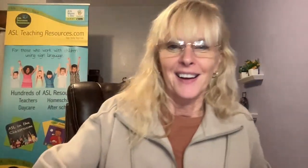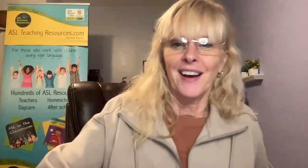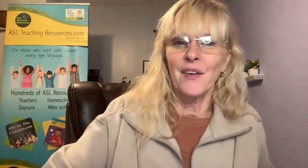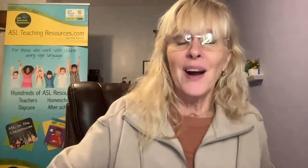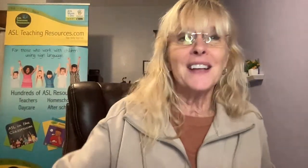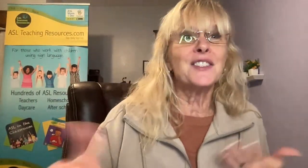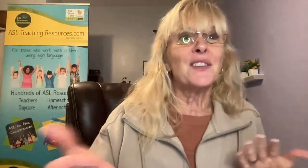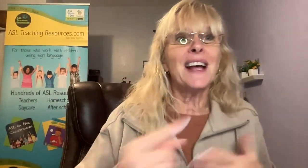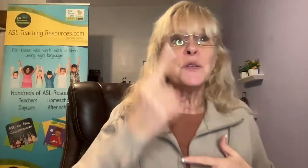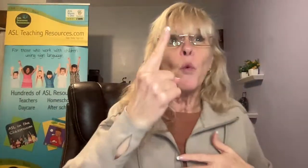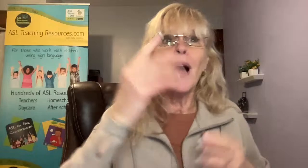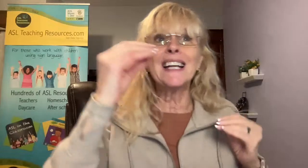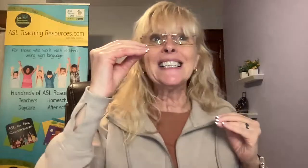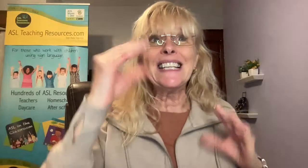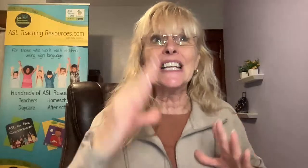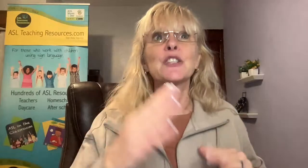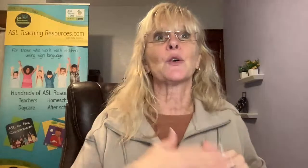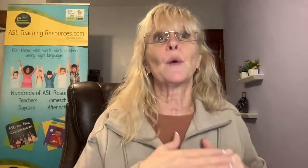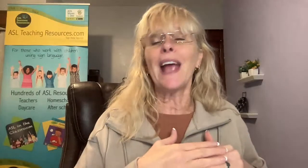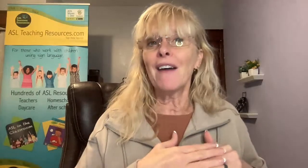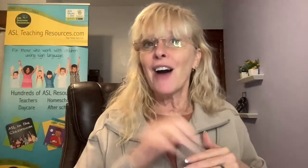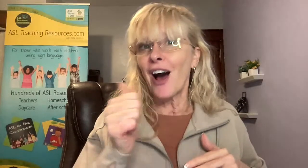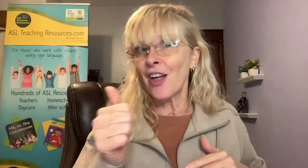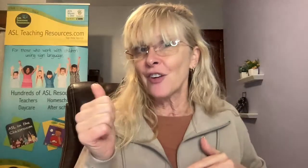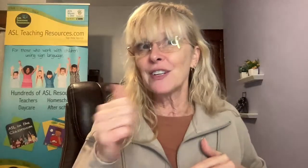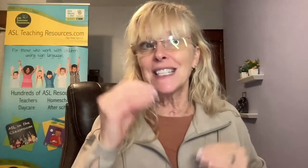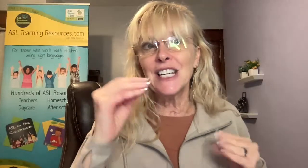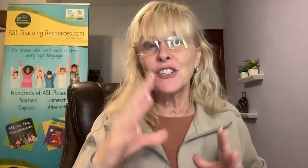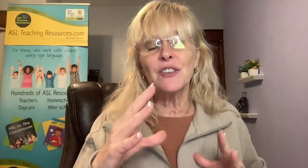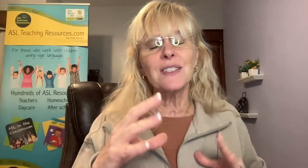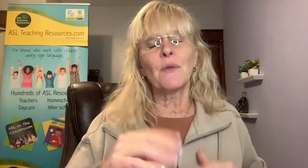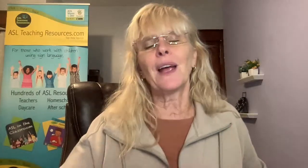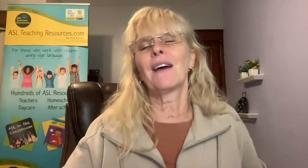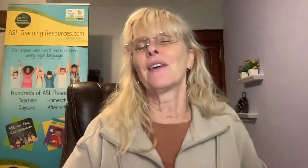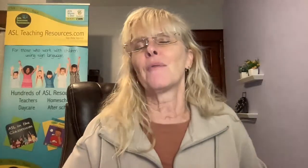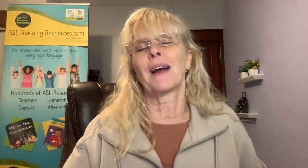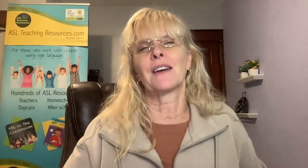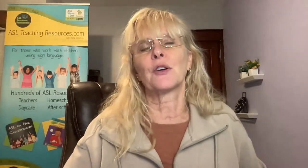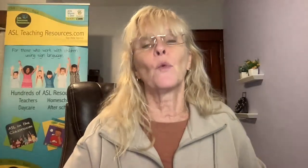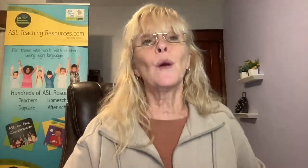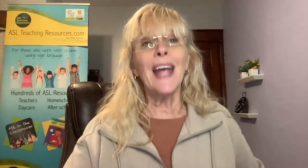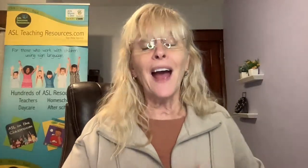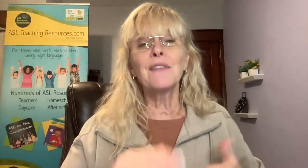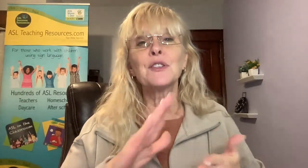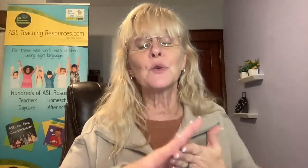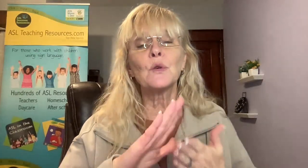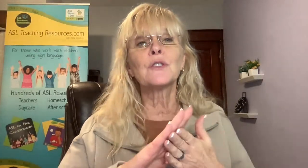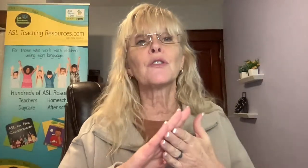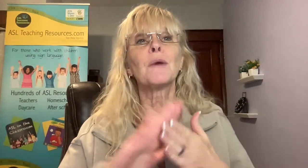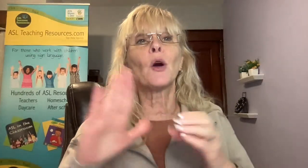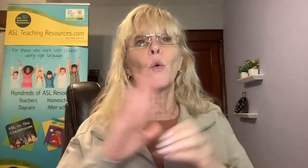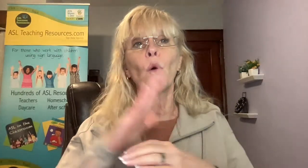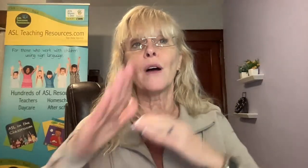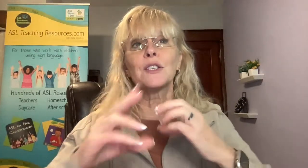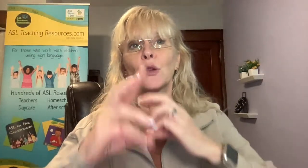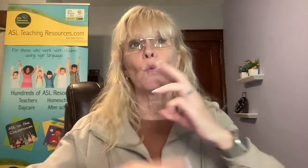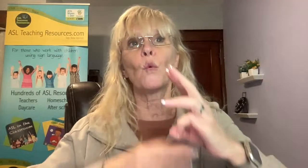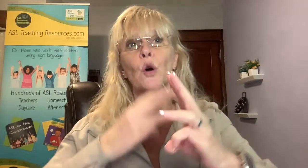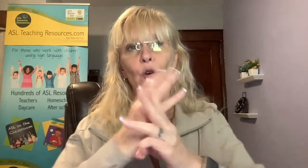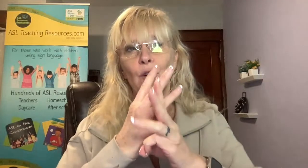All right, so that's one teacher. We have other teachers. We have, oh my gosh, we have schools from across the world